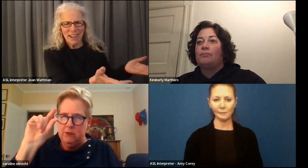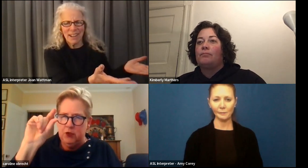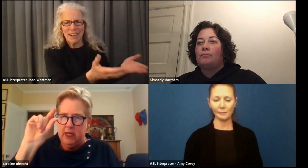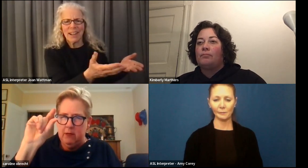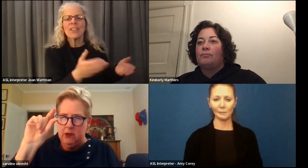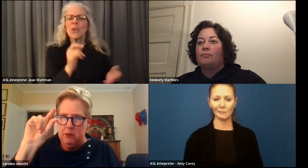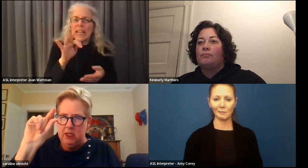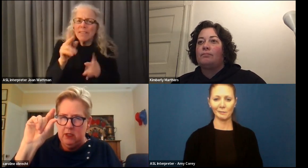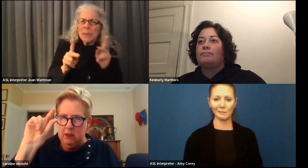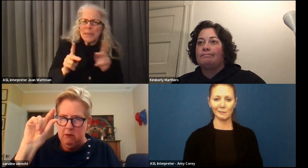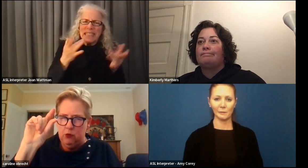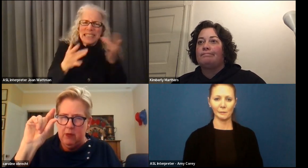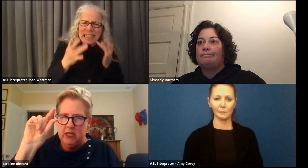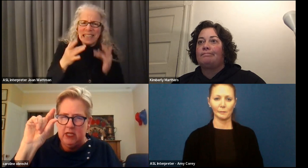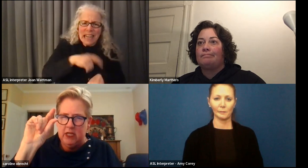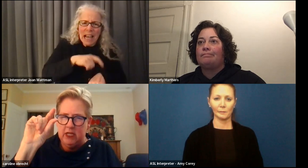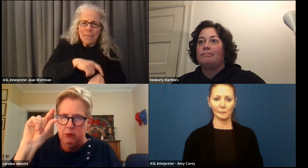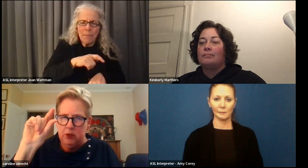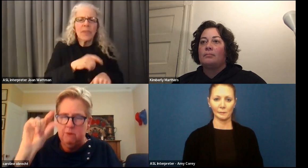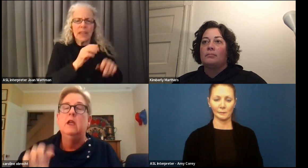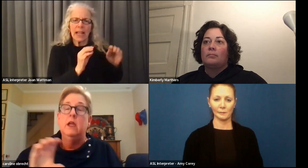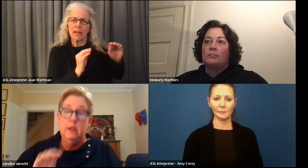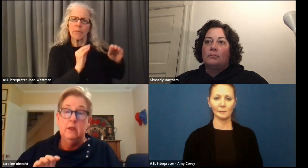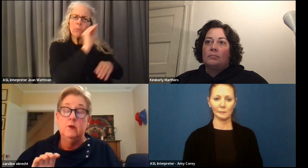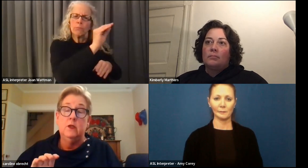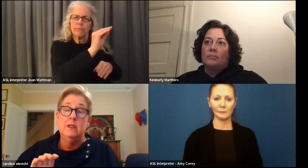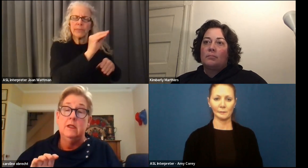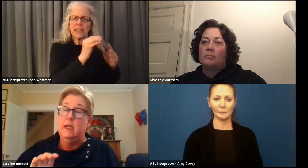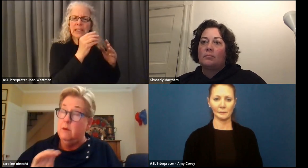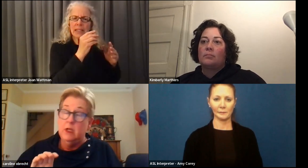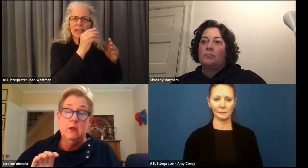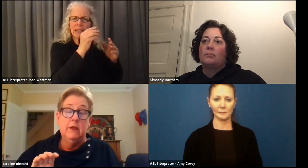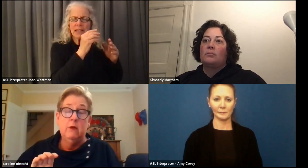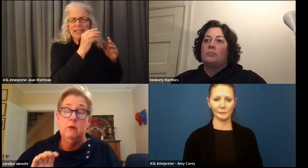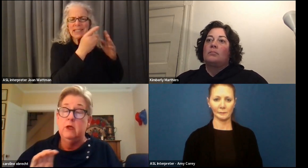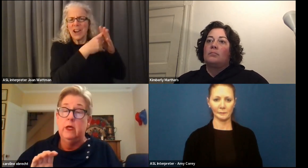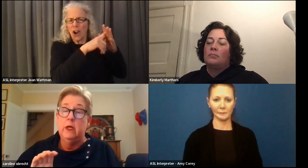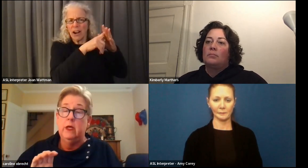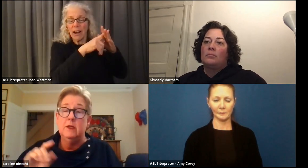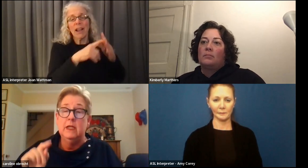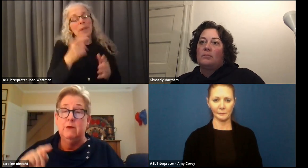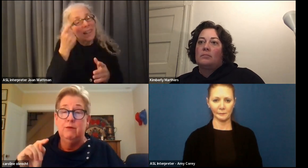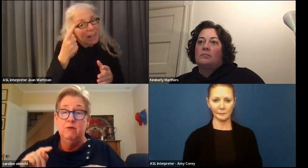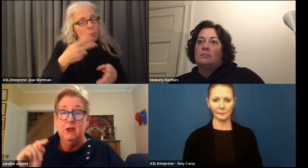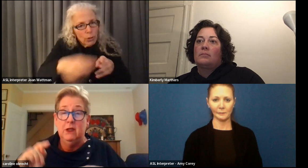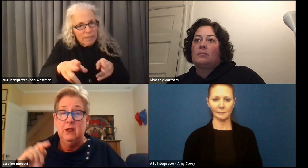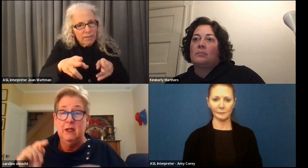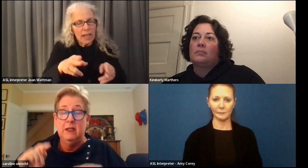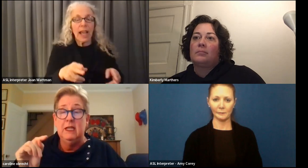who are pressed for time at the beginning, reminding them they need to be brief, and then those who can stay in the middle, that would be great. So it's